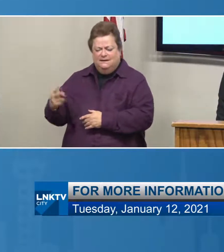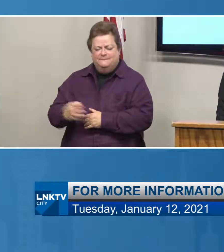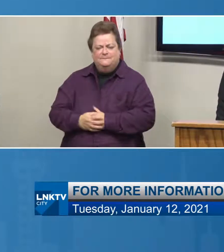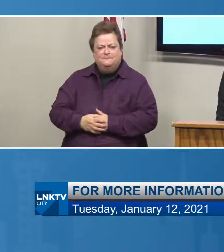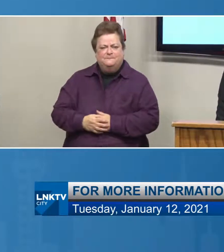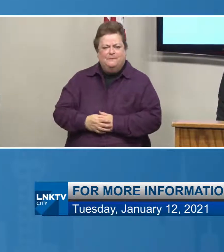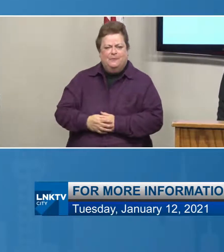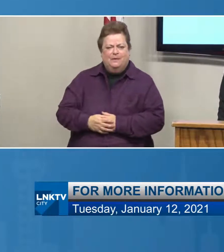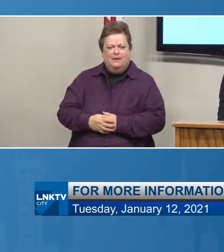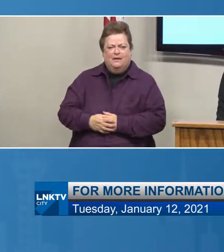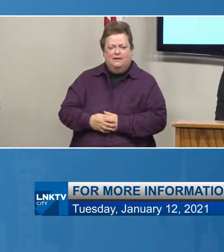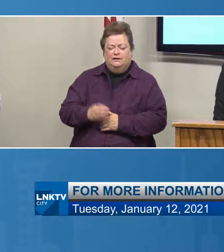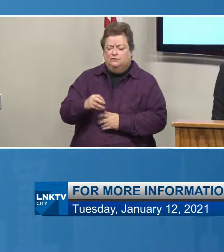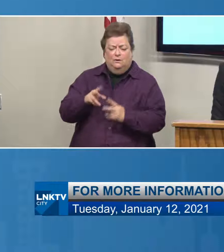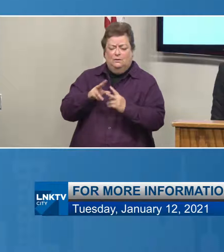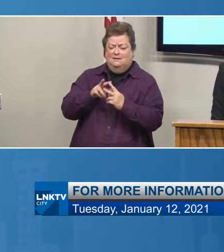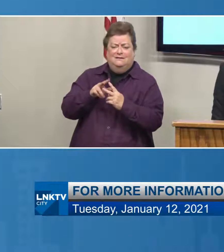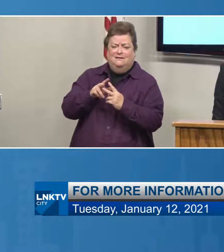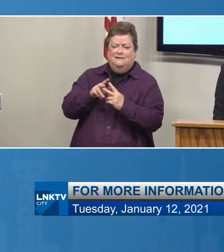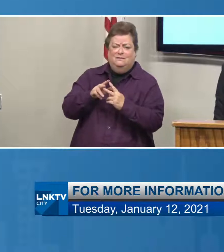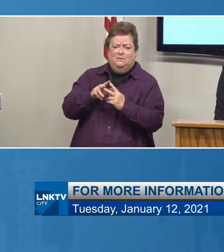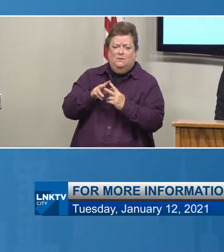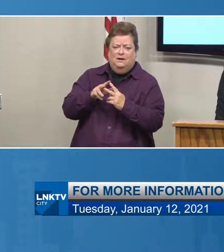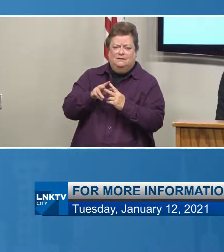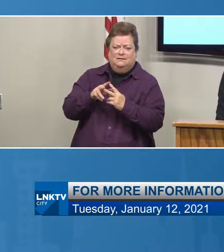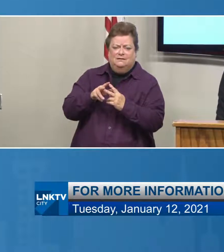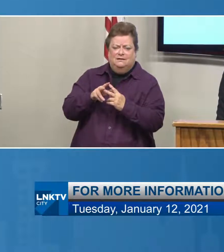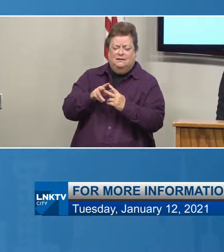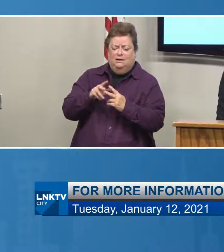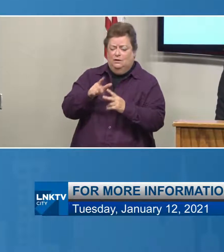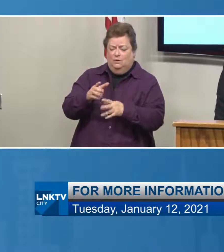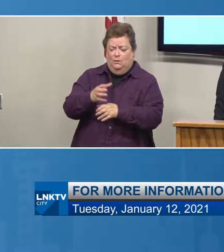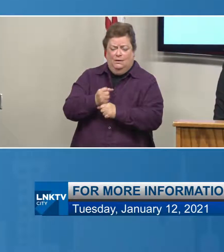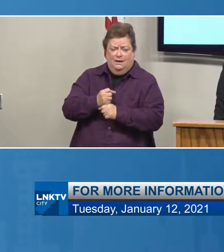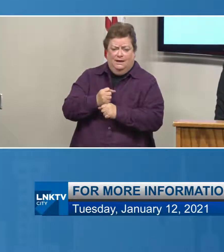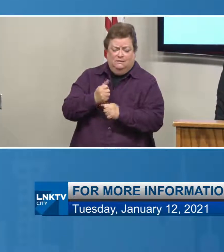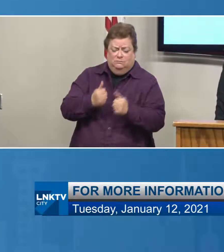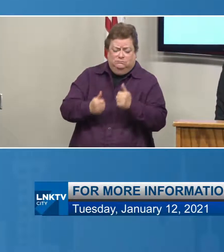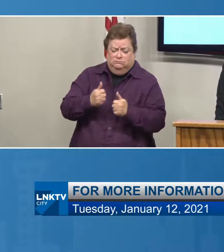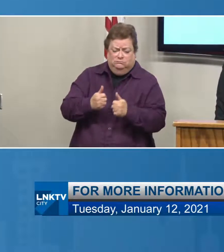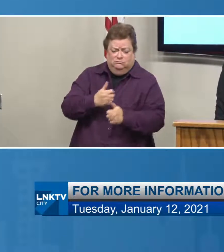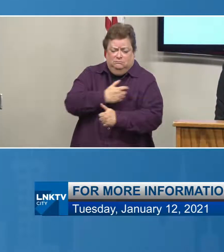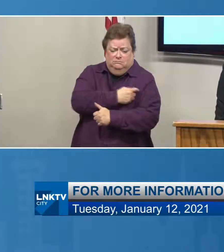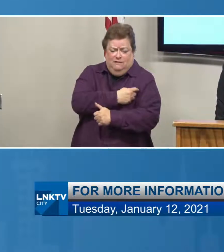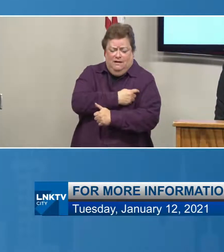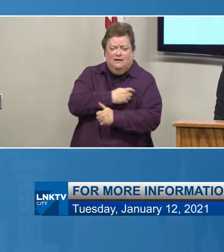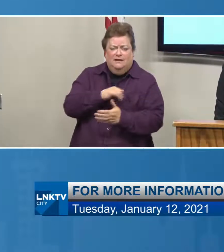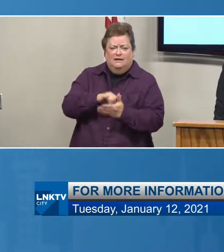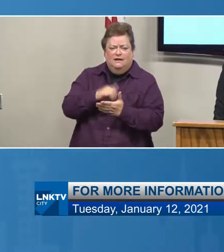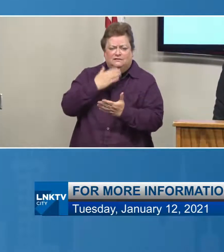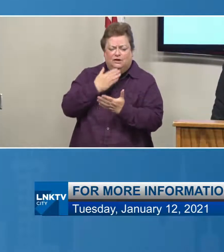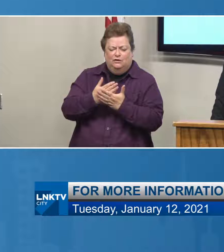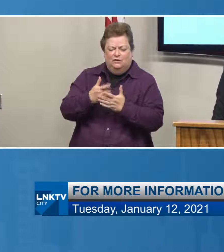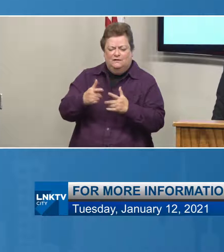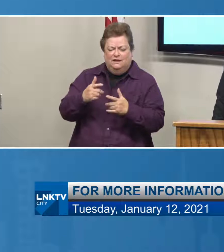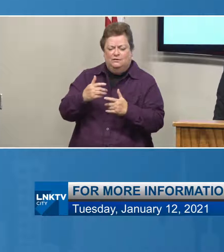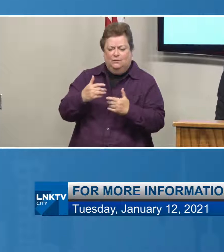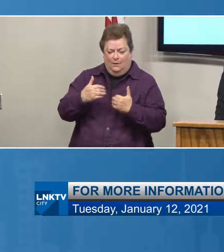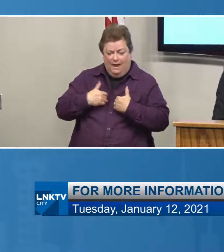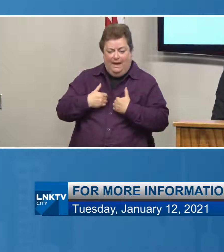So either one is there. Either one that you get would be a good thing to have